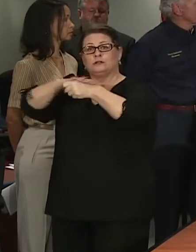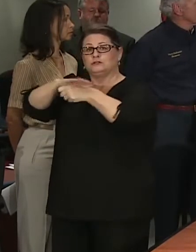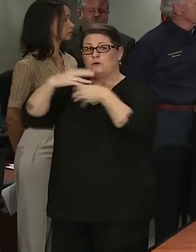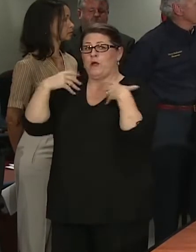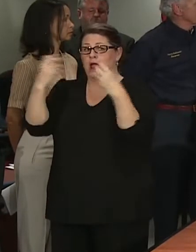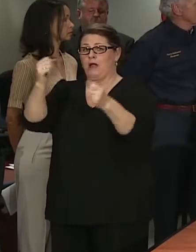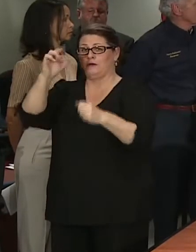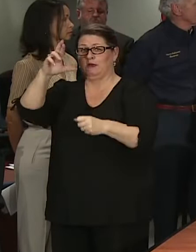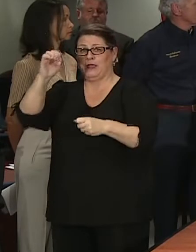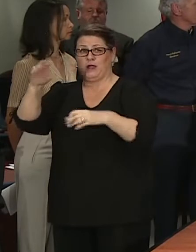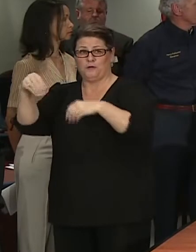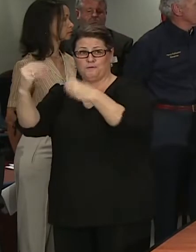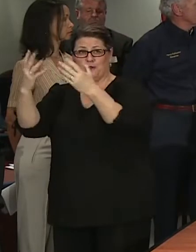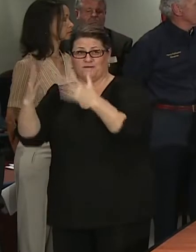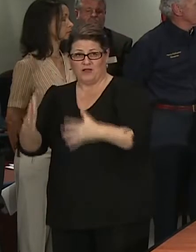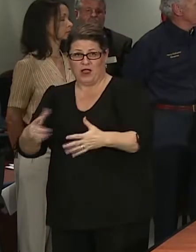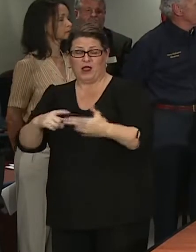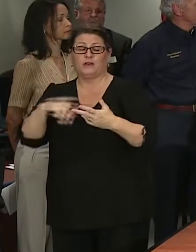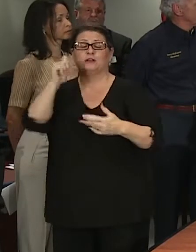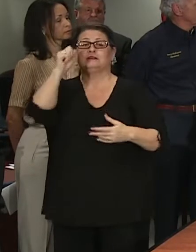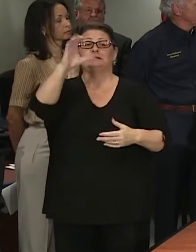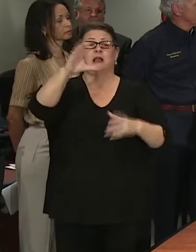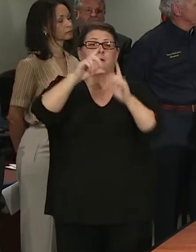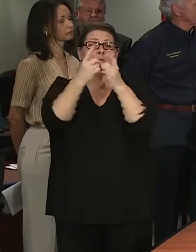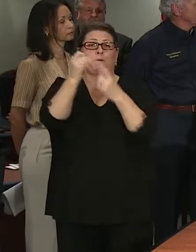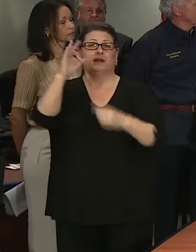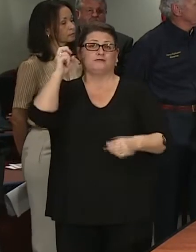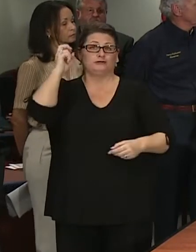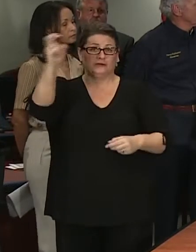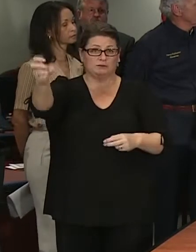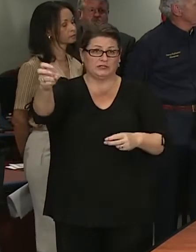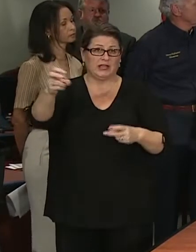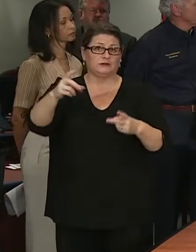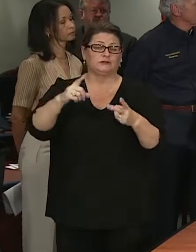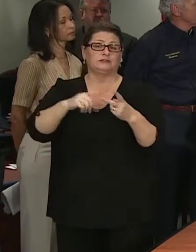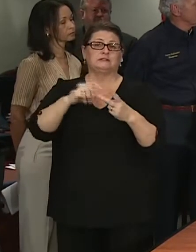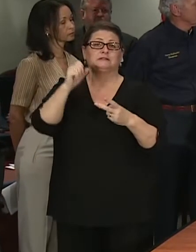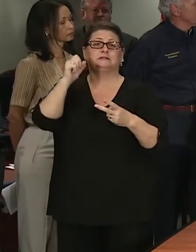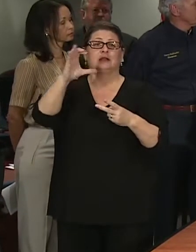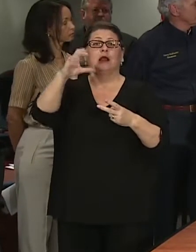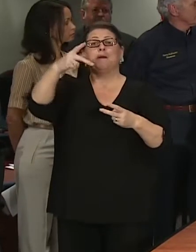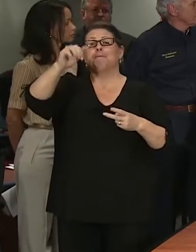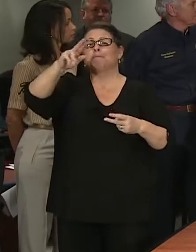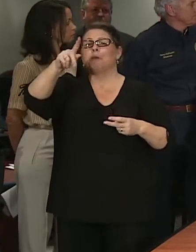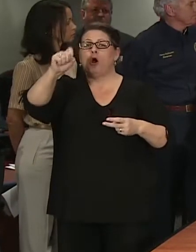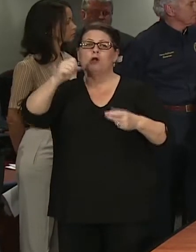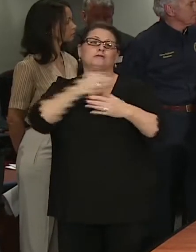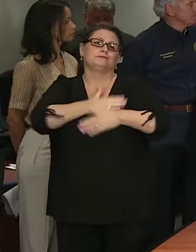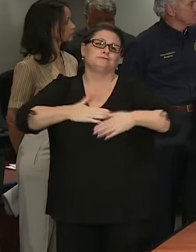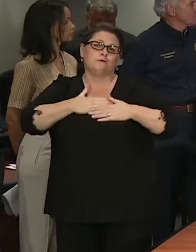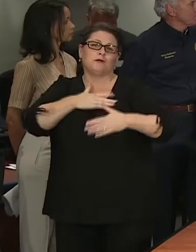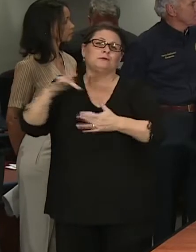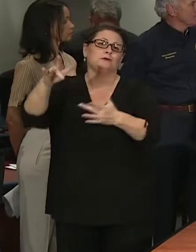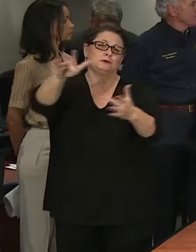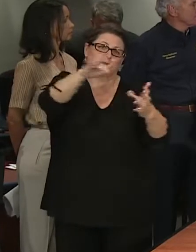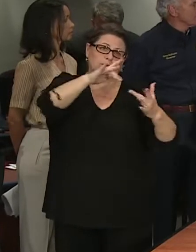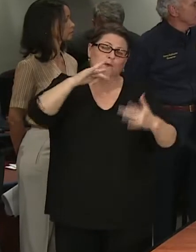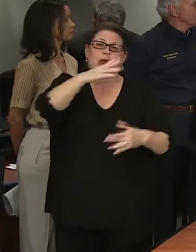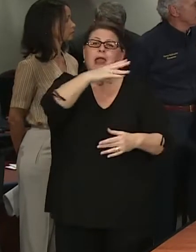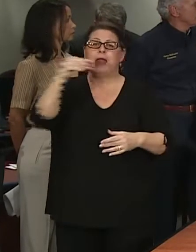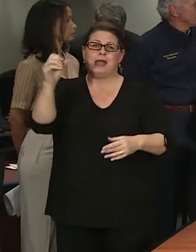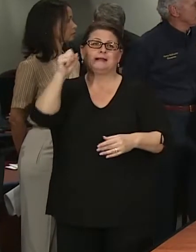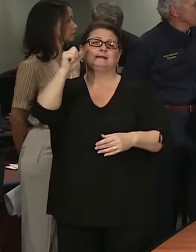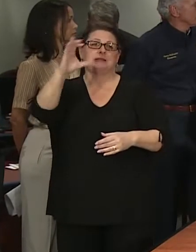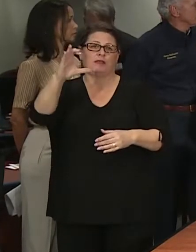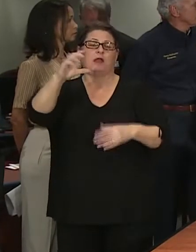providers, South Carolina Department of Transportation, South Carolina Parks, Recreation, and Tourism, and the South Carolina Department of